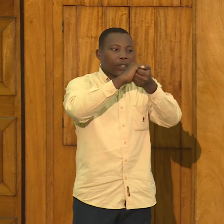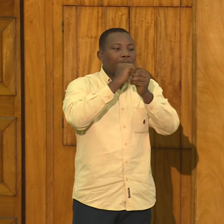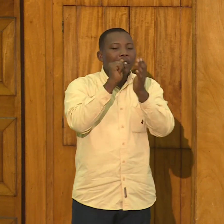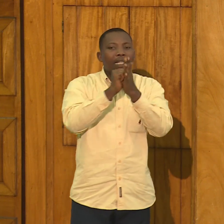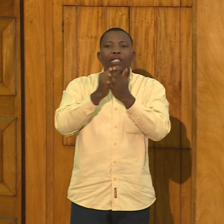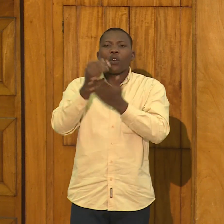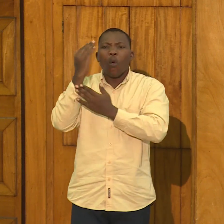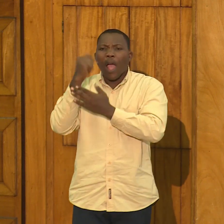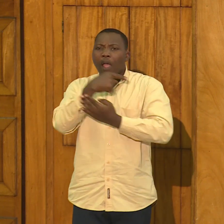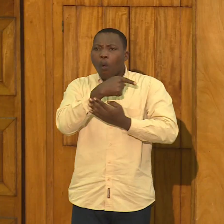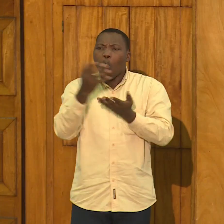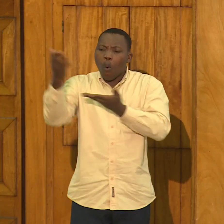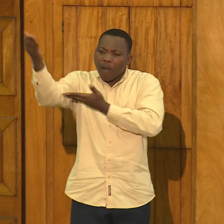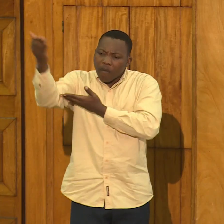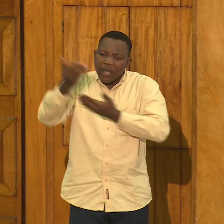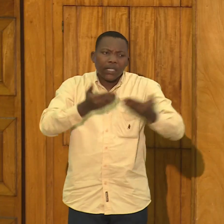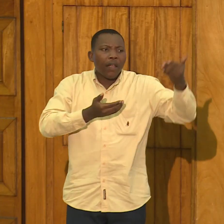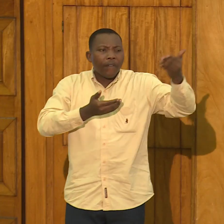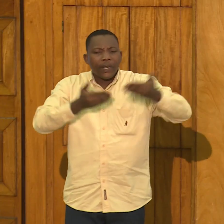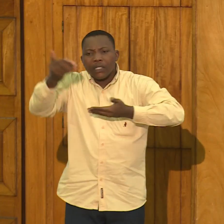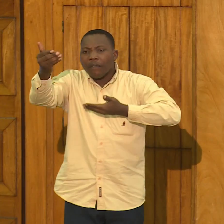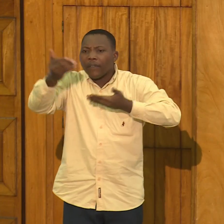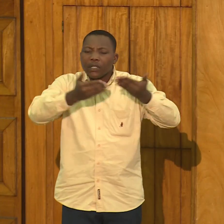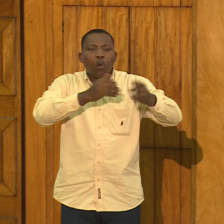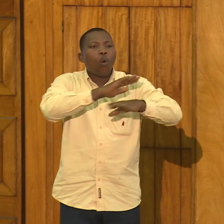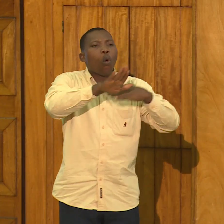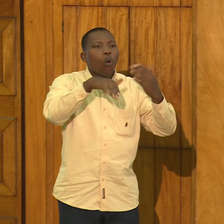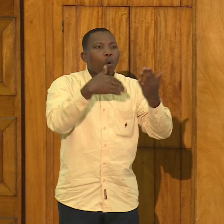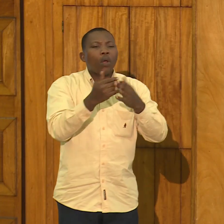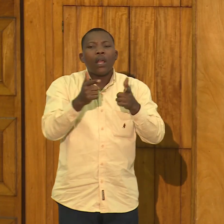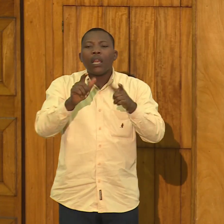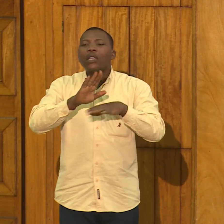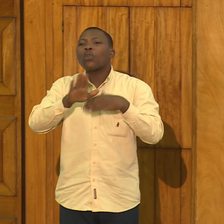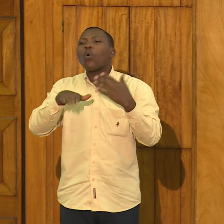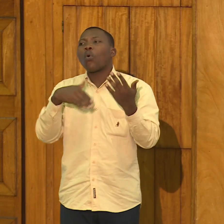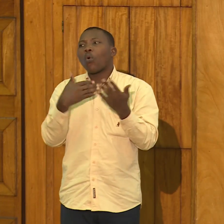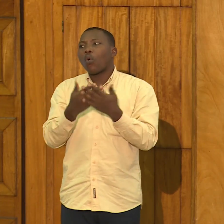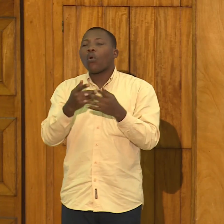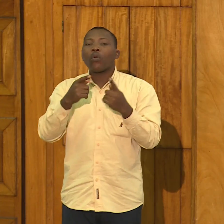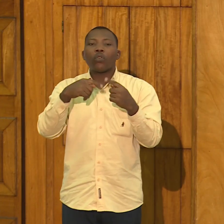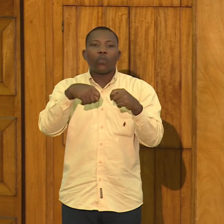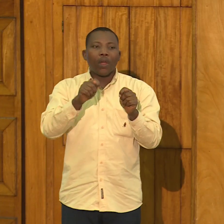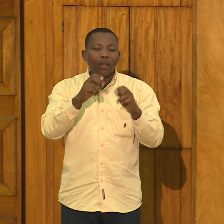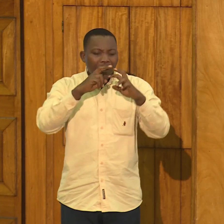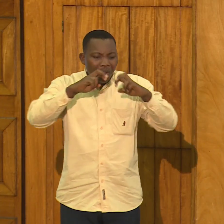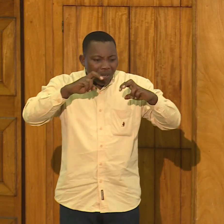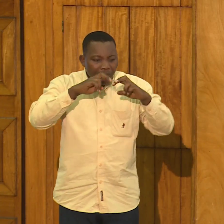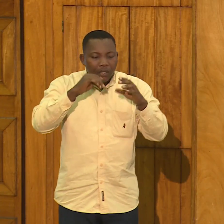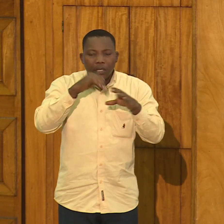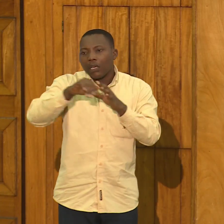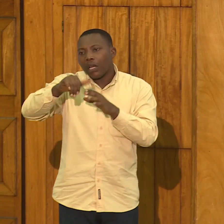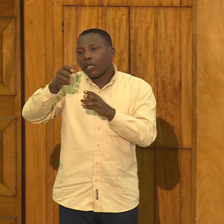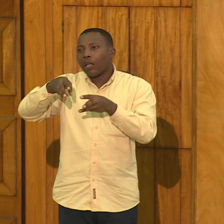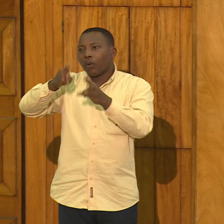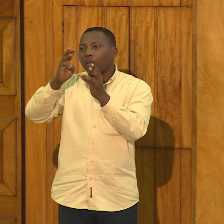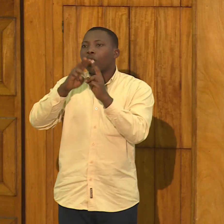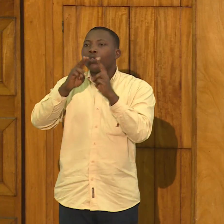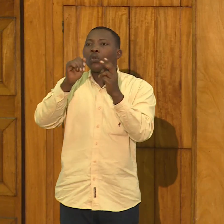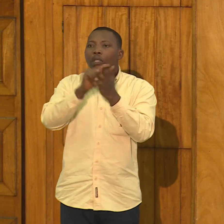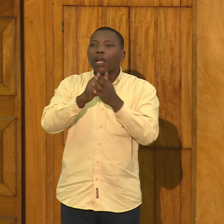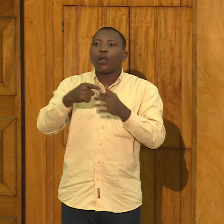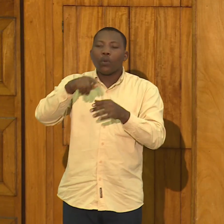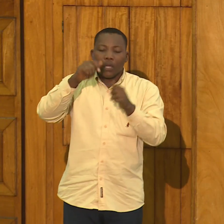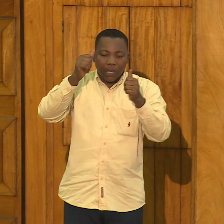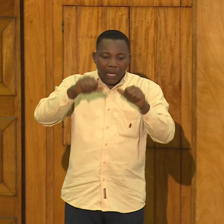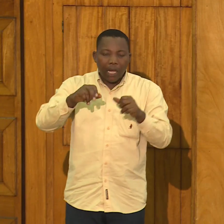fellow researchers. Let us also replicate this research in other contexts so that we can test